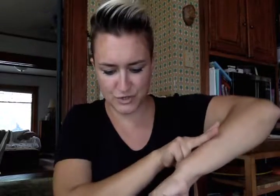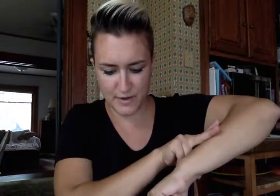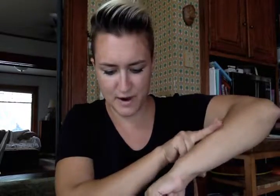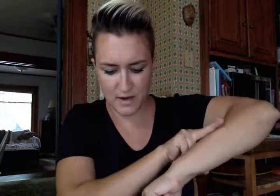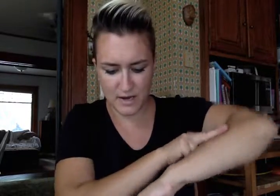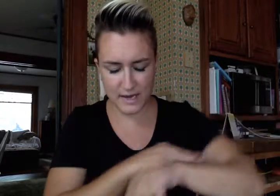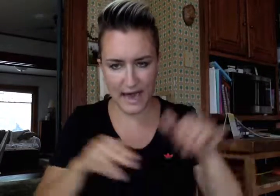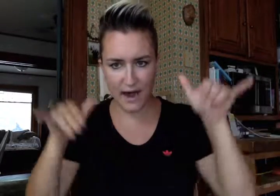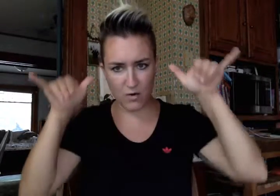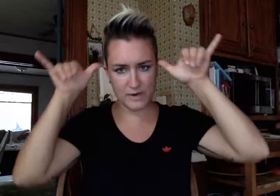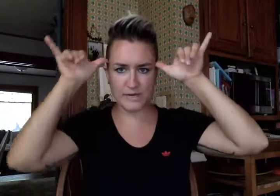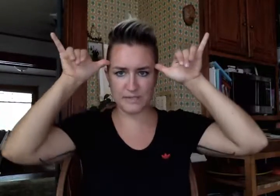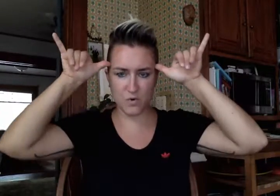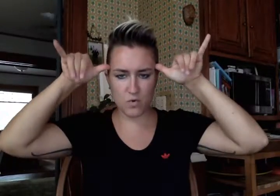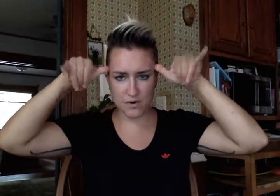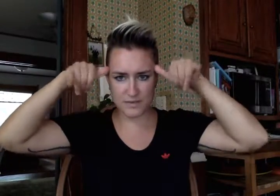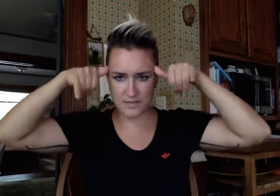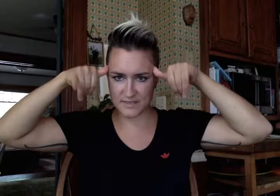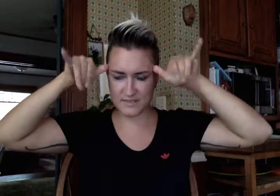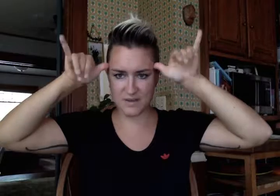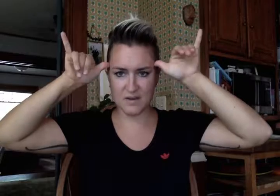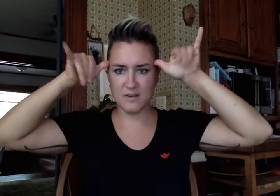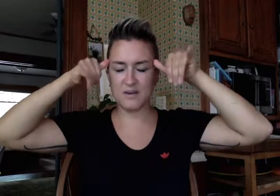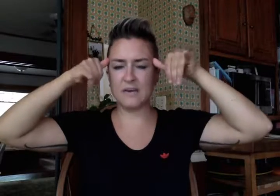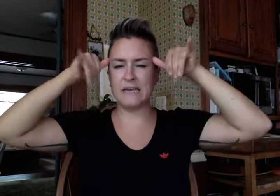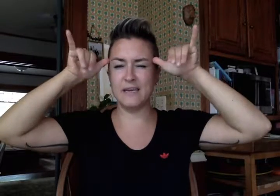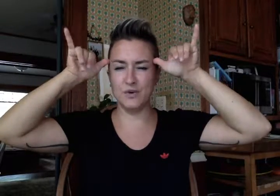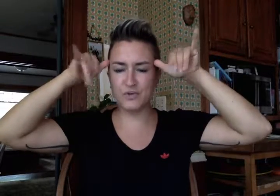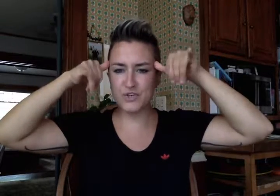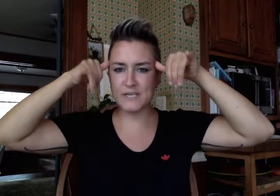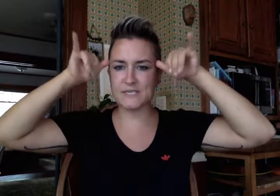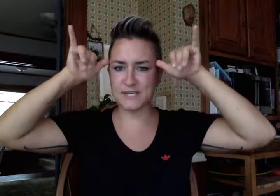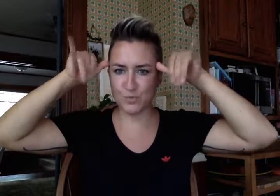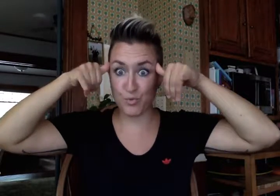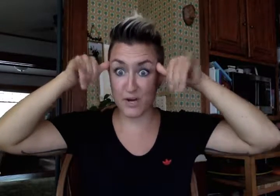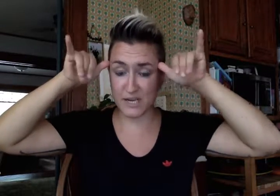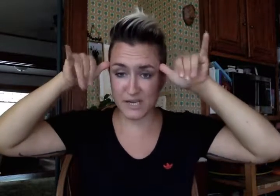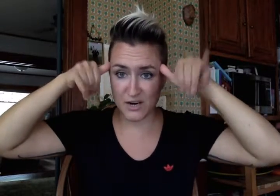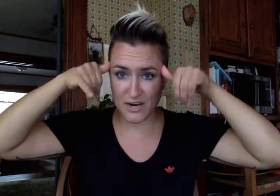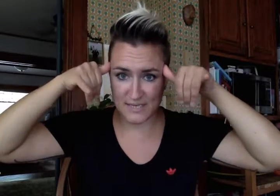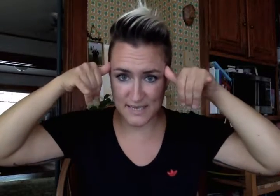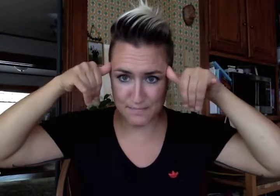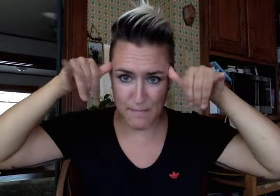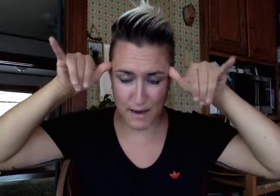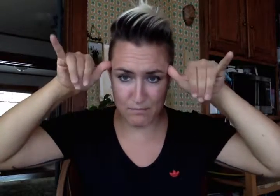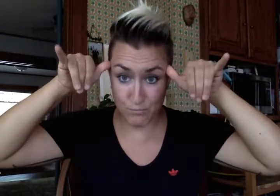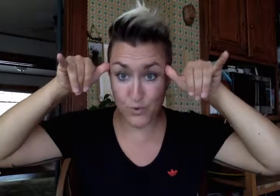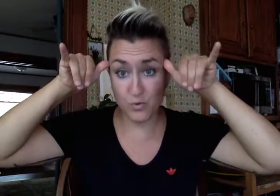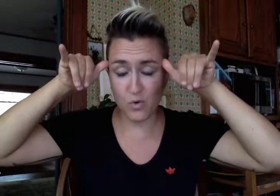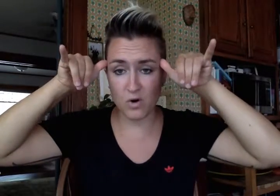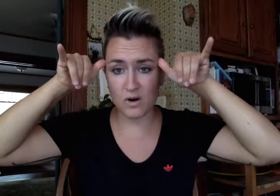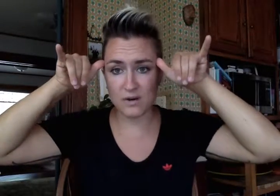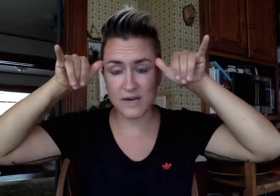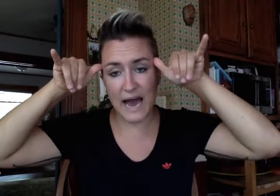there. Cow is horns, and he usually does this one pretty clear and says moo or